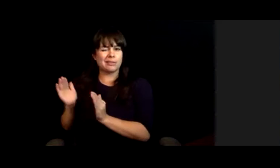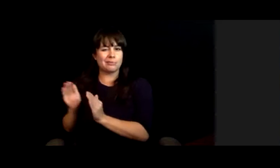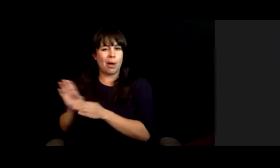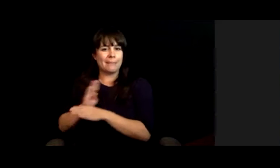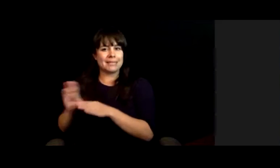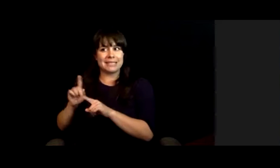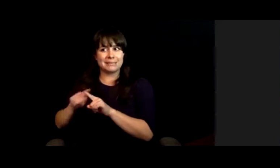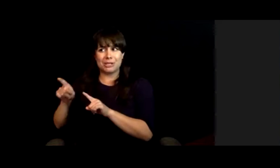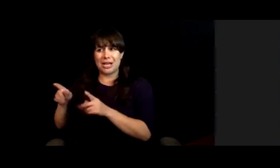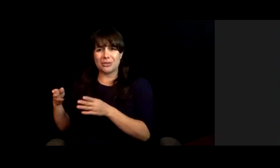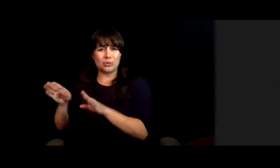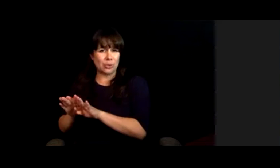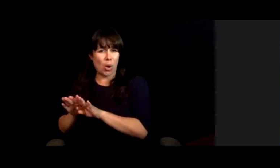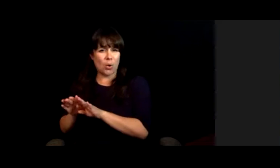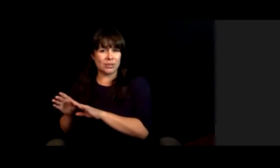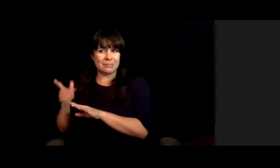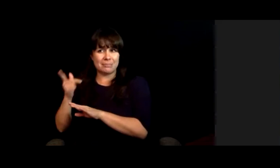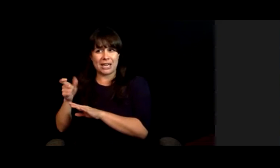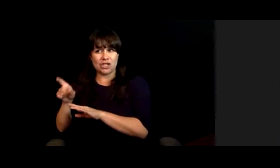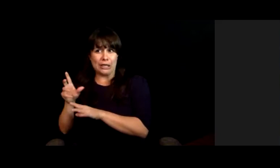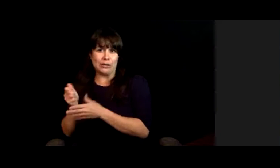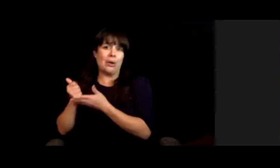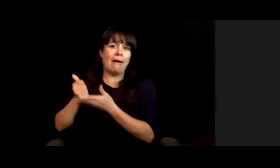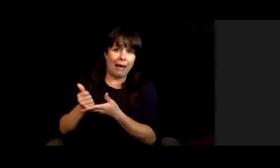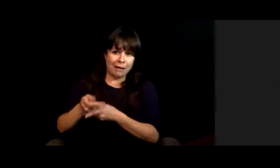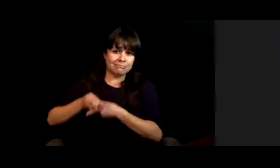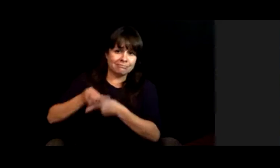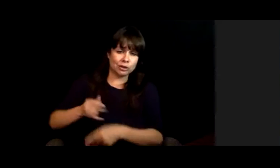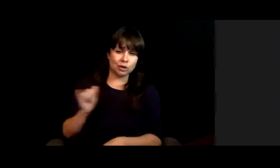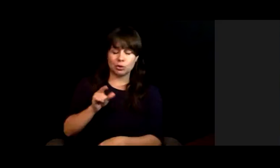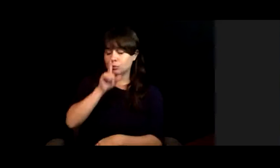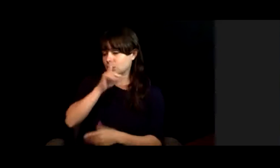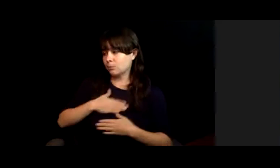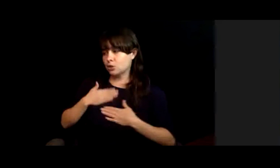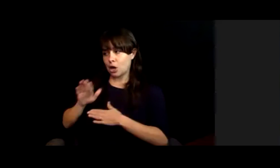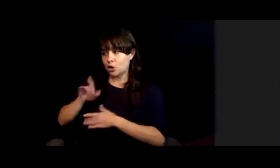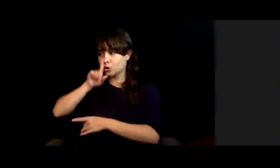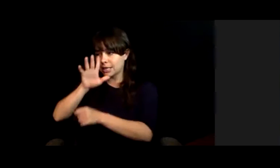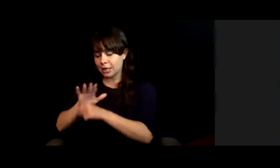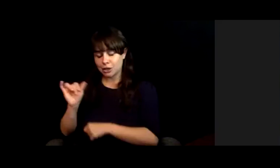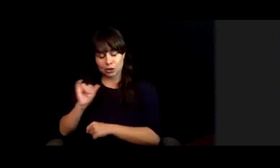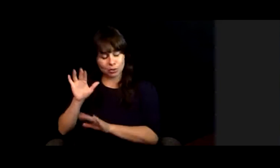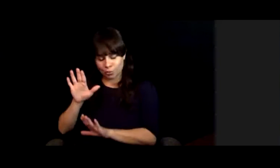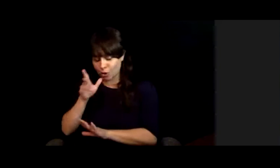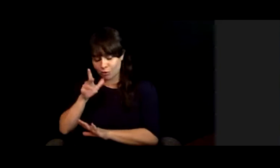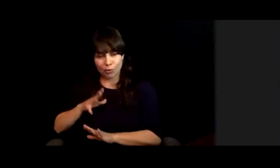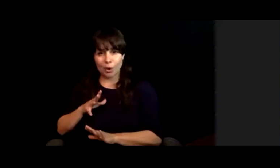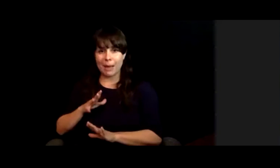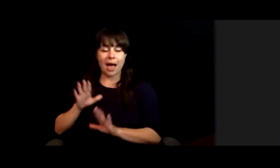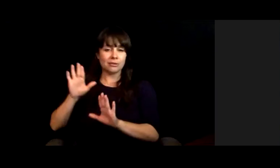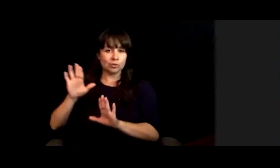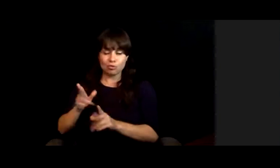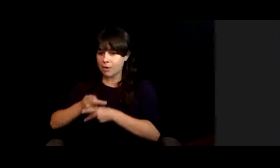shutter to be able to help. And I really appreciate all of her dedication. And she's a wonderful woman and great